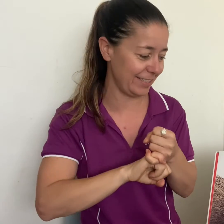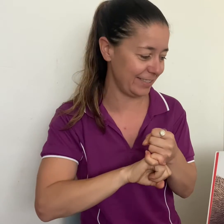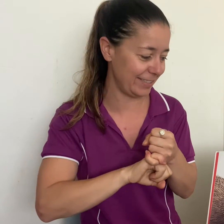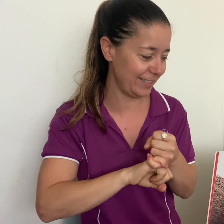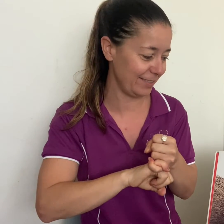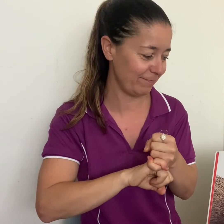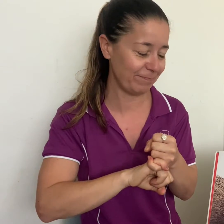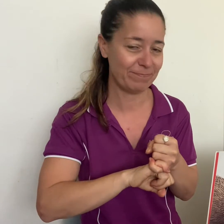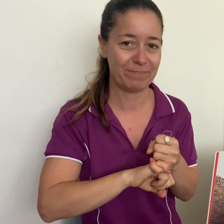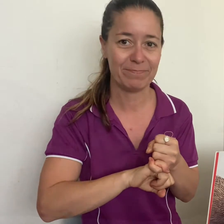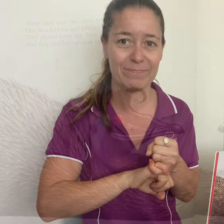eggs.